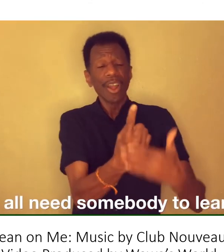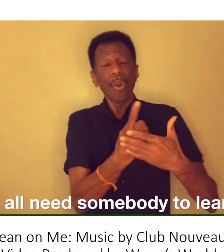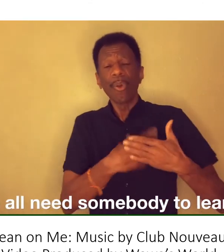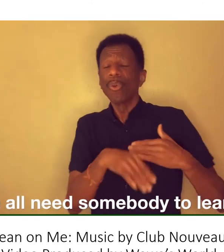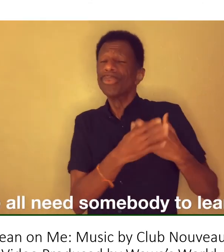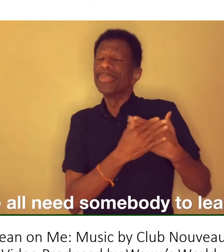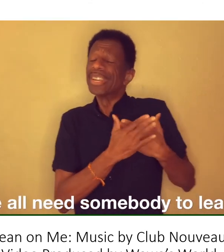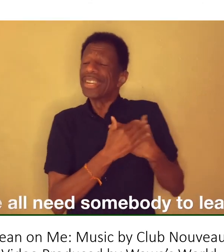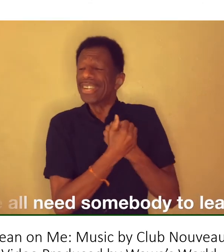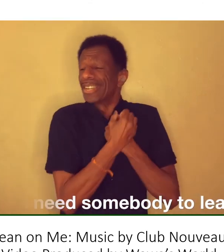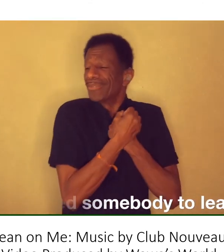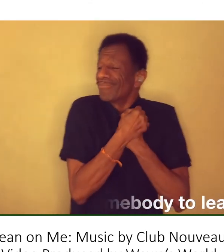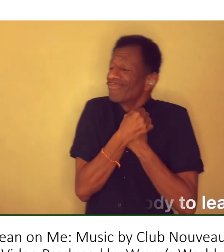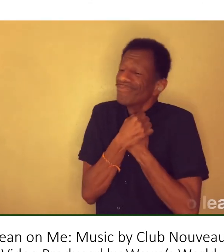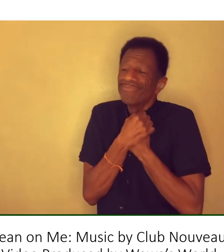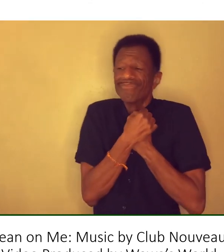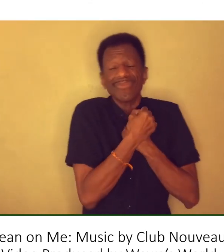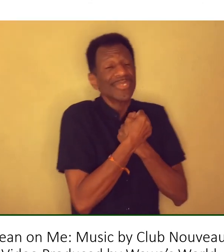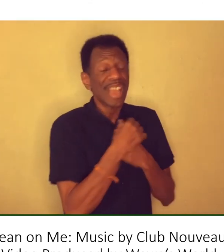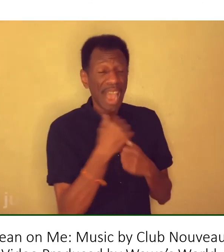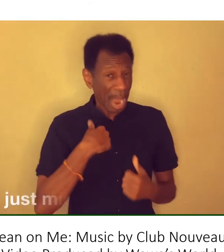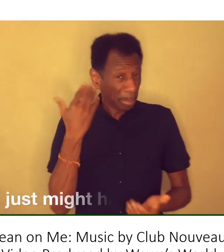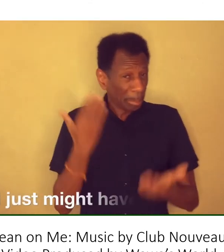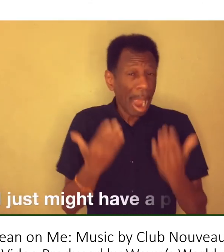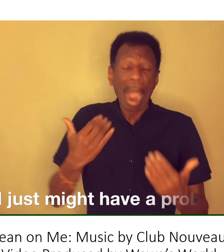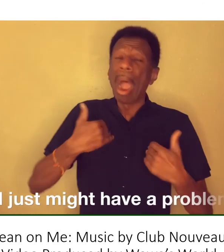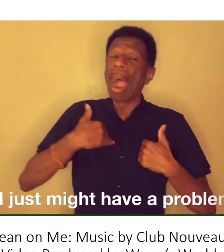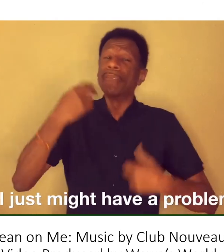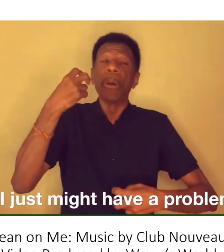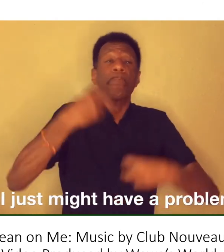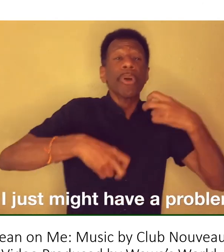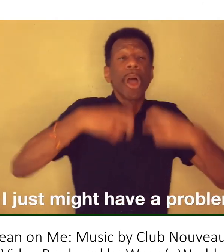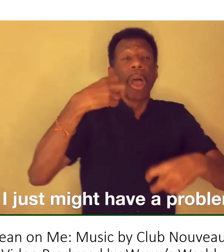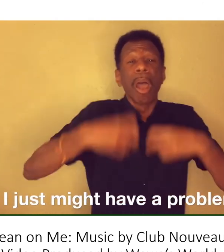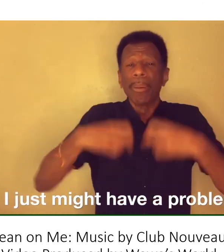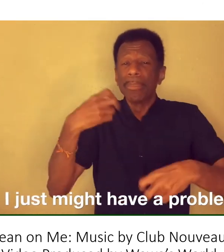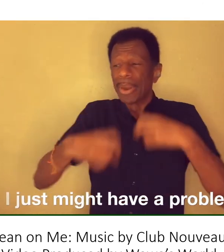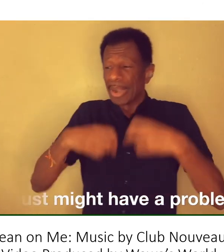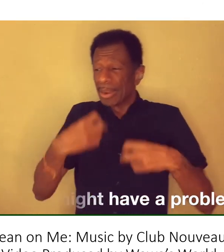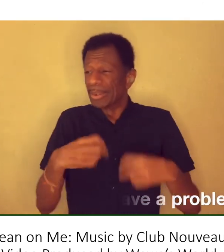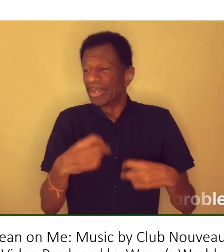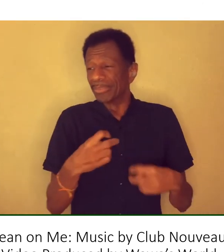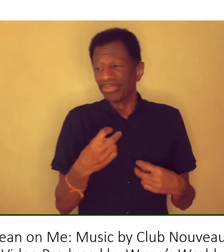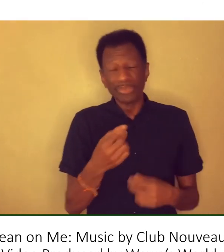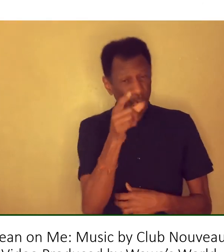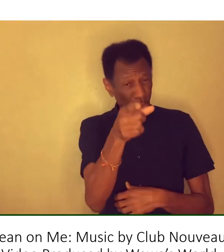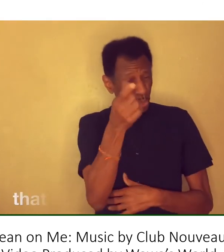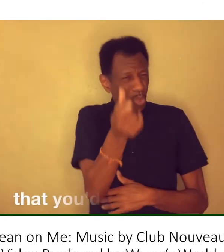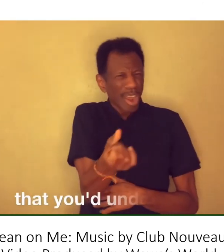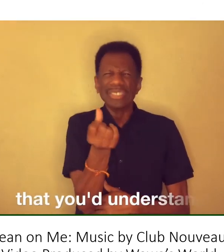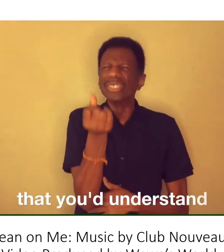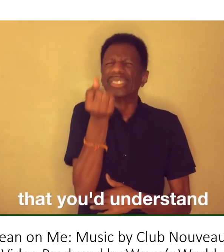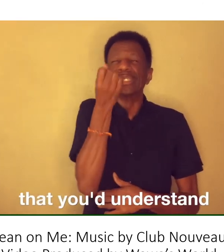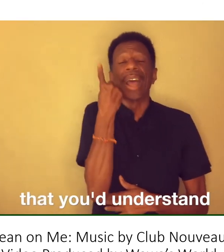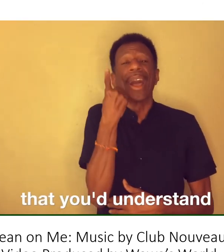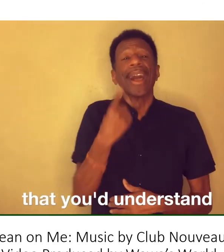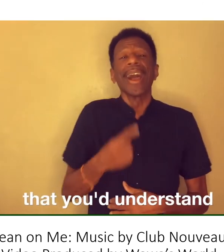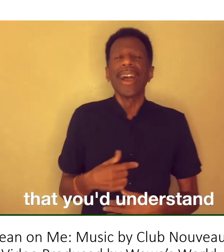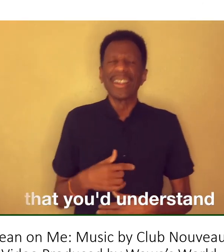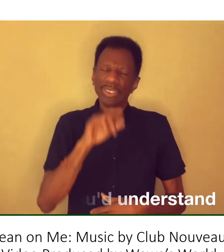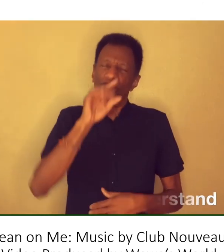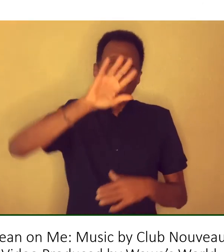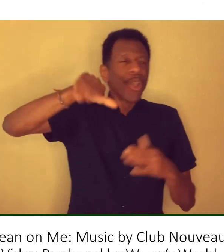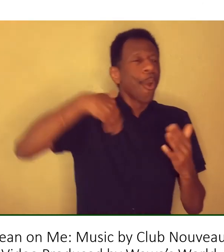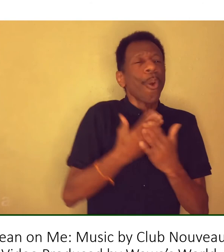to lean on, I just might have a problem that you'll understand,